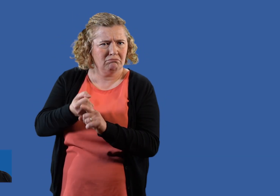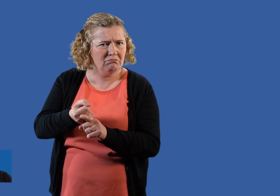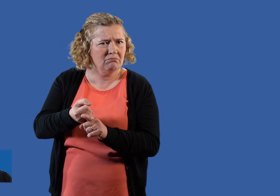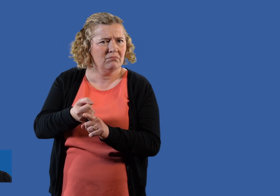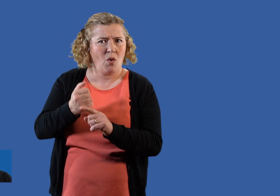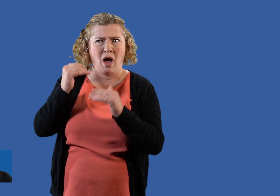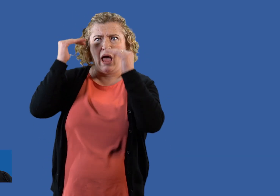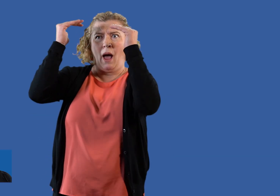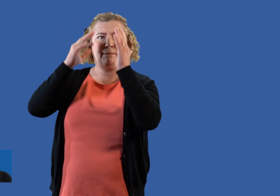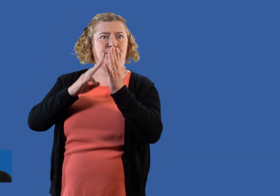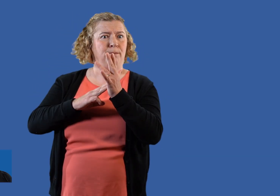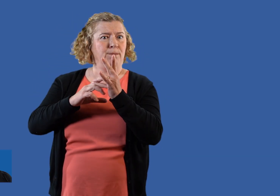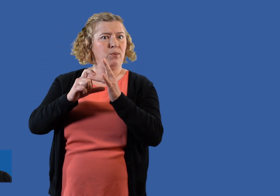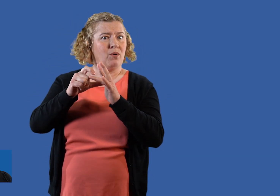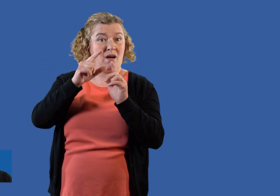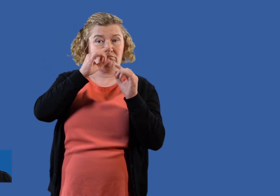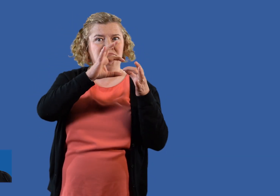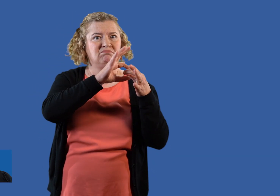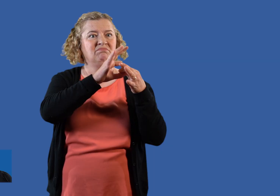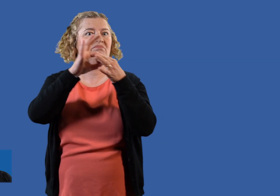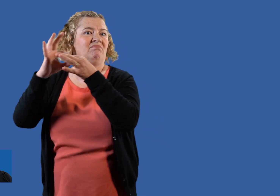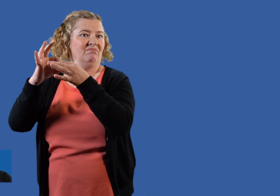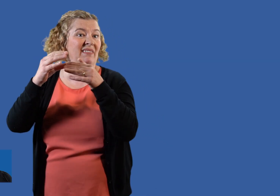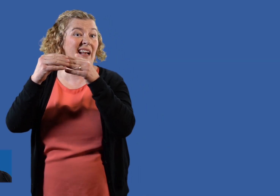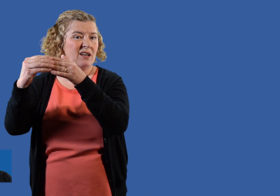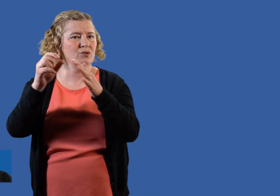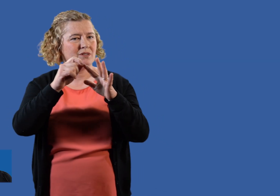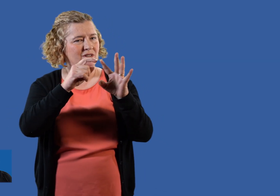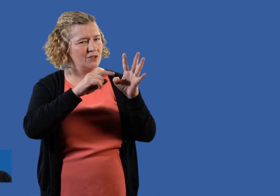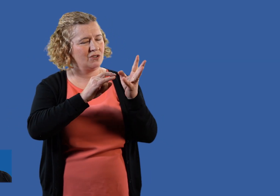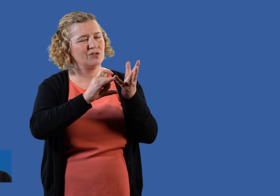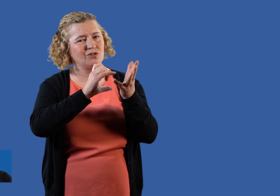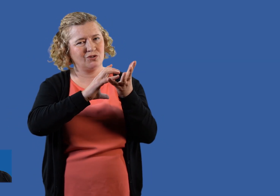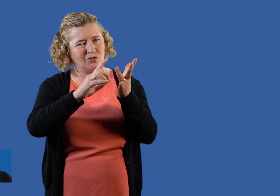on our lives and mood swings that can lead to psychosis.